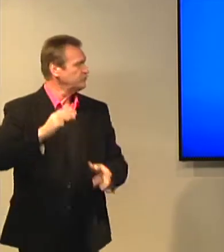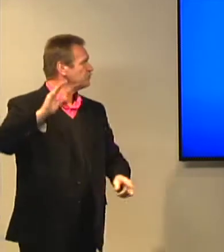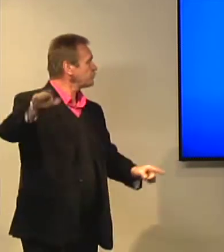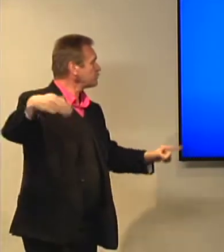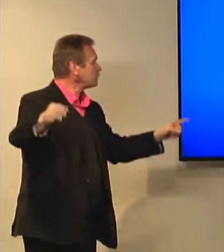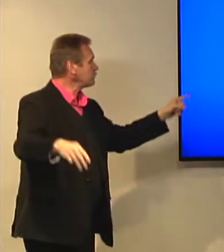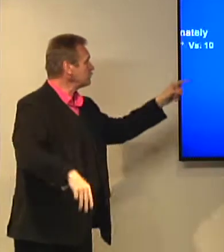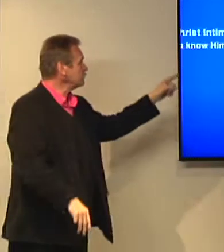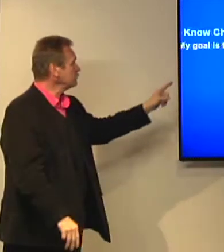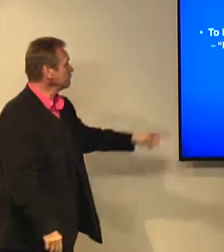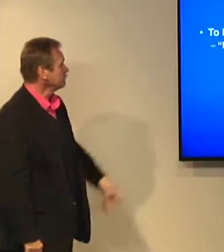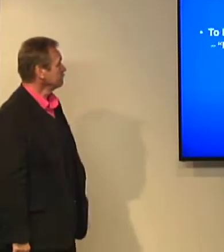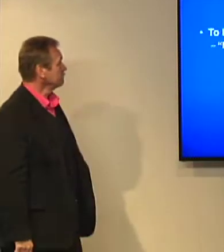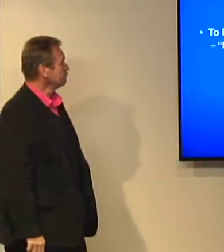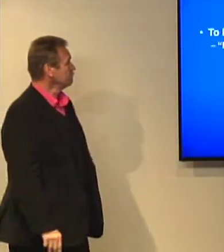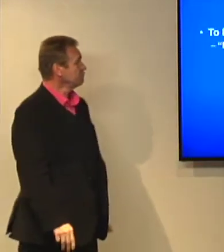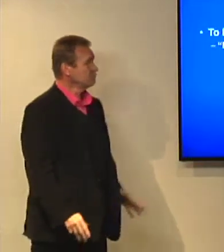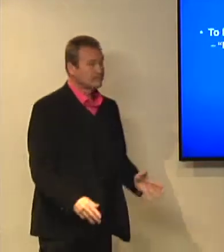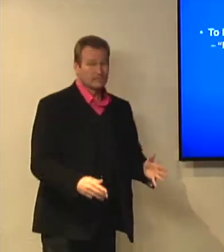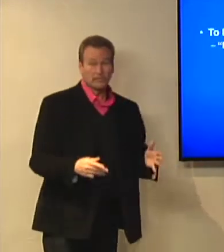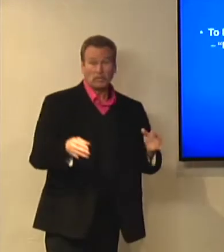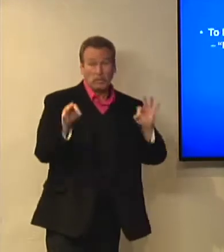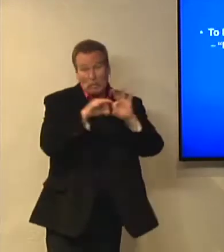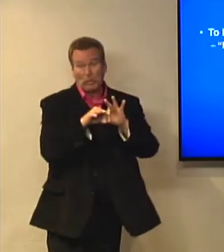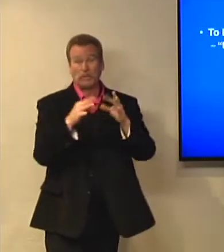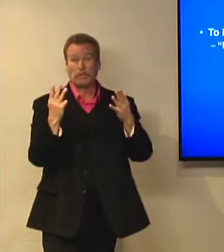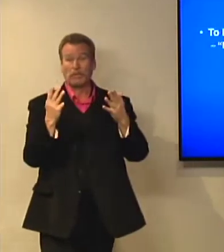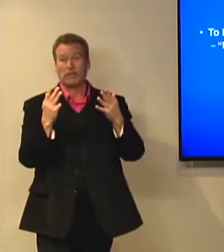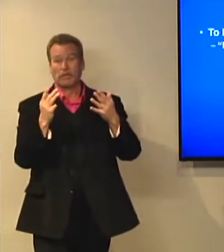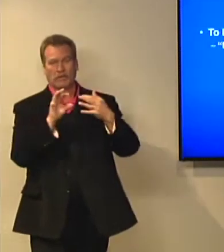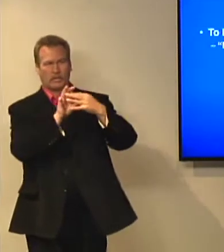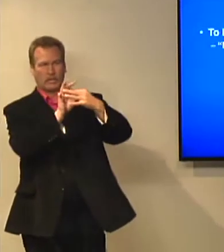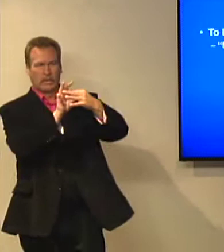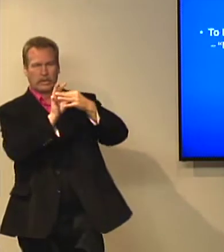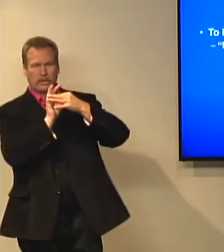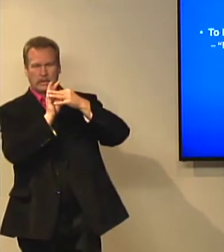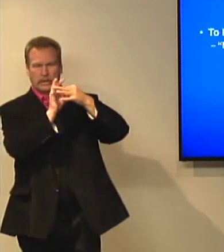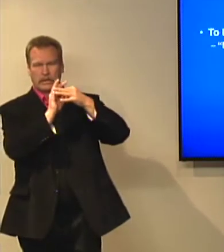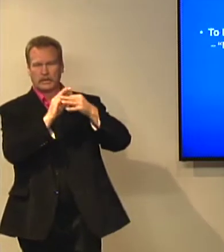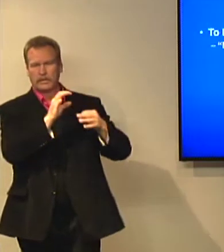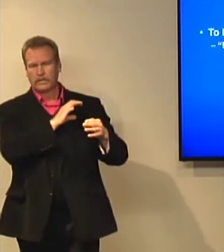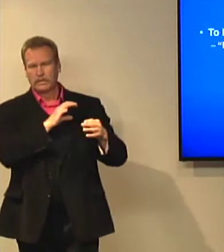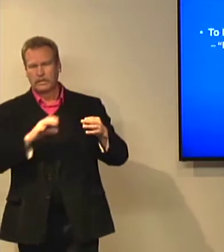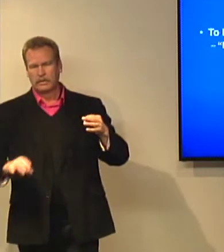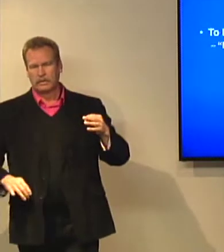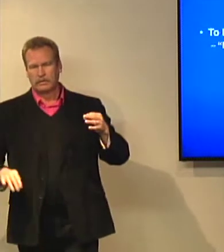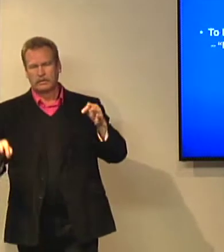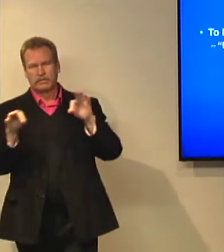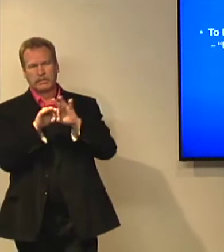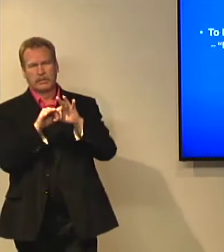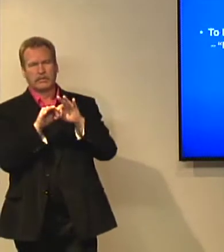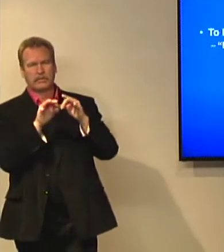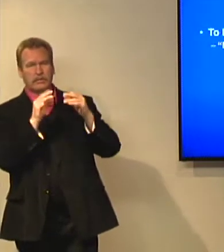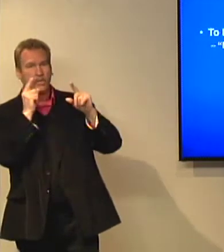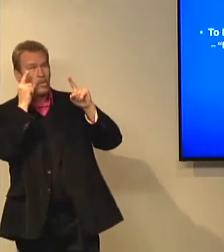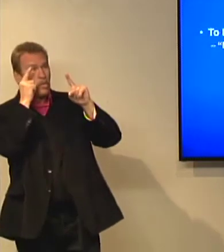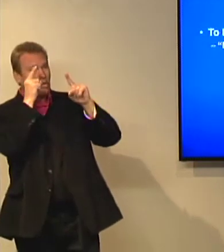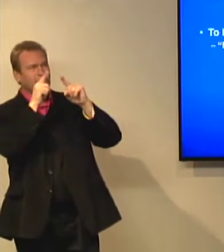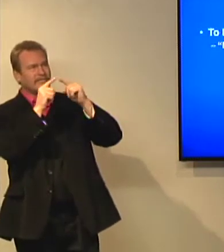And they're really focused on finishing what you start. So the first goal is to know Christ intimately.